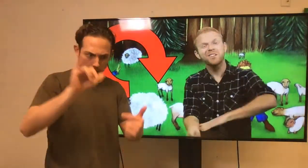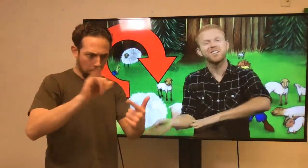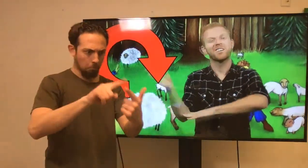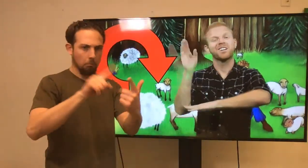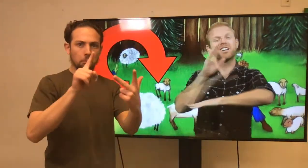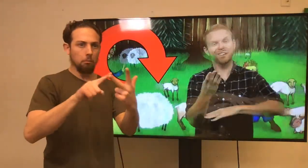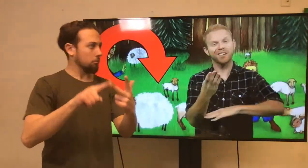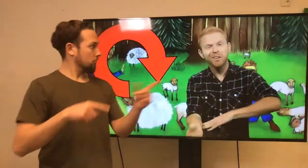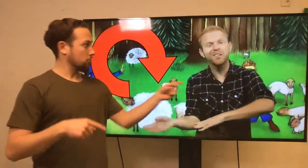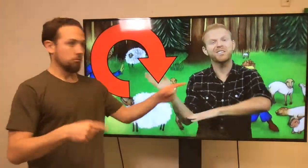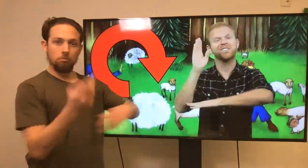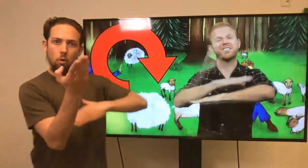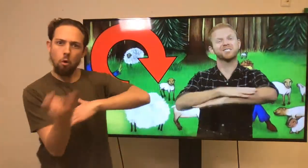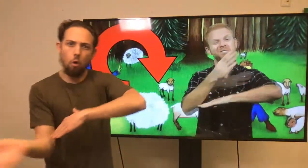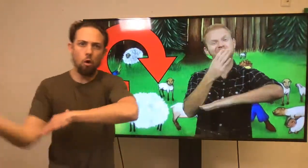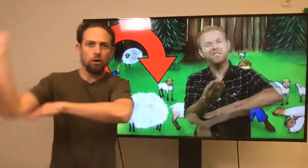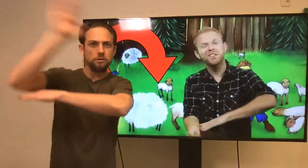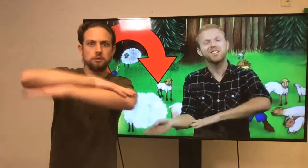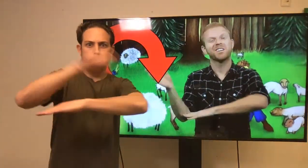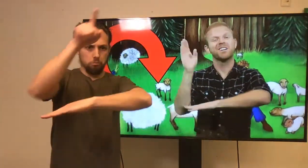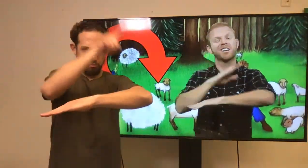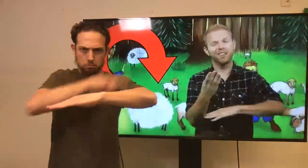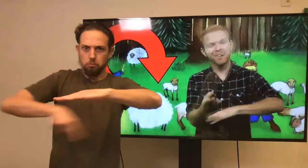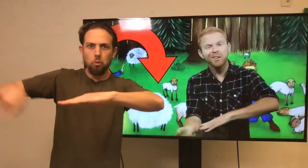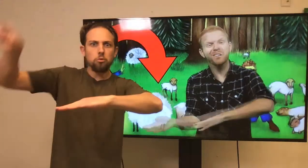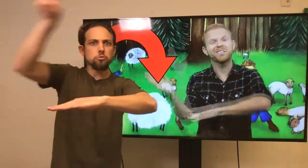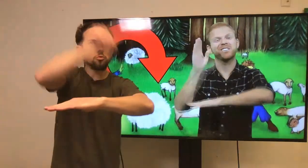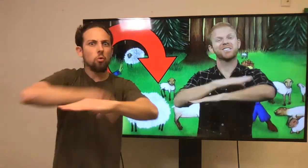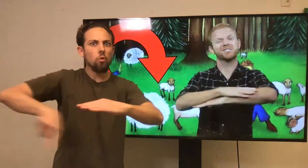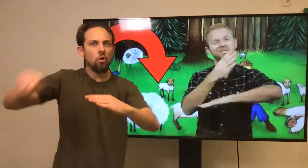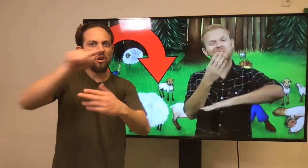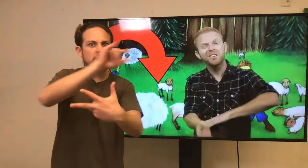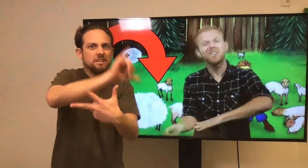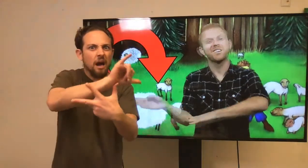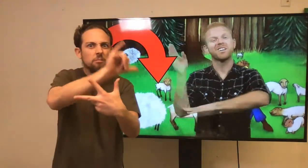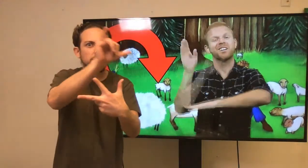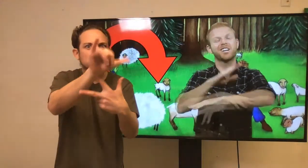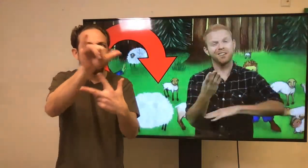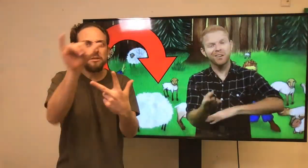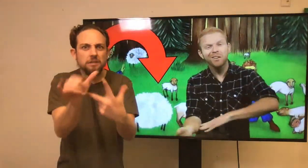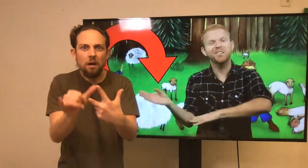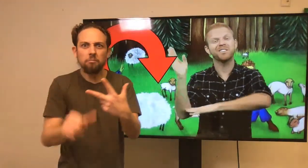circular motion. And all day follows that same circular pattern.